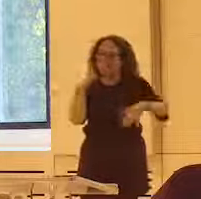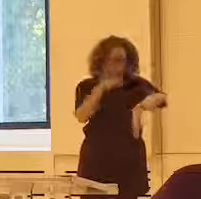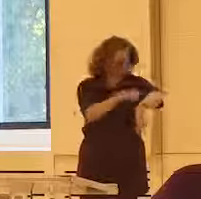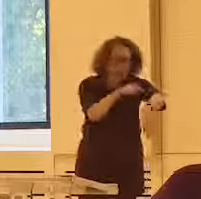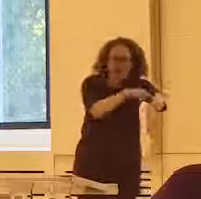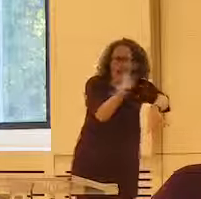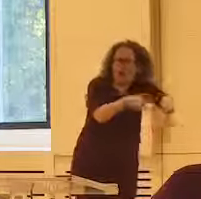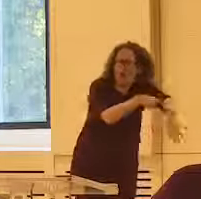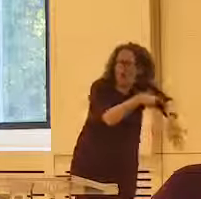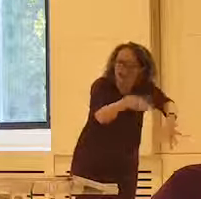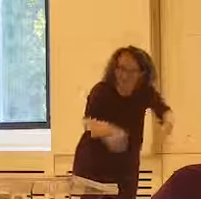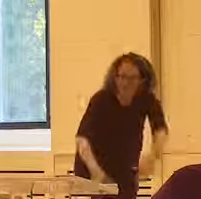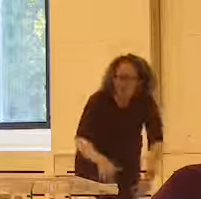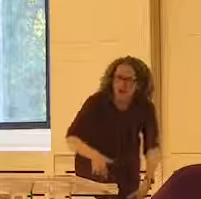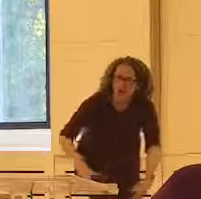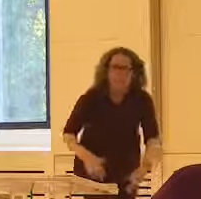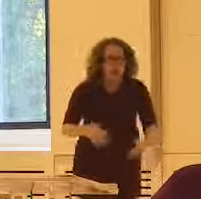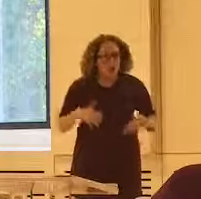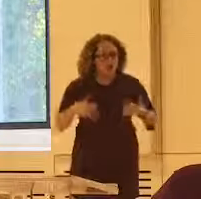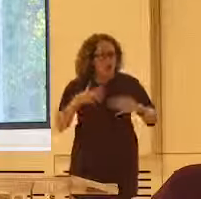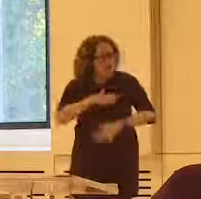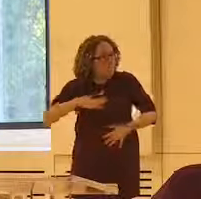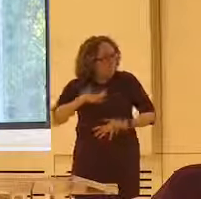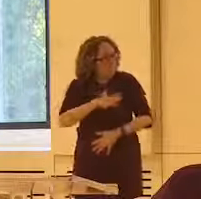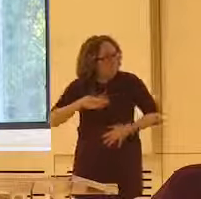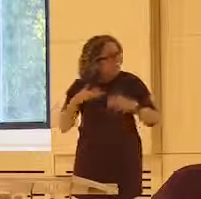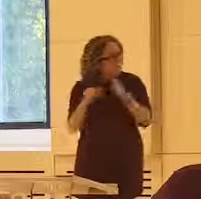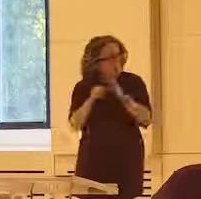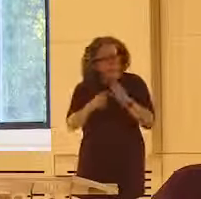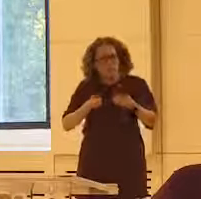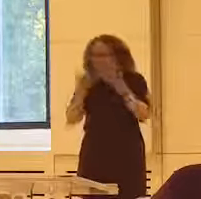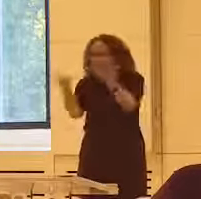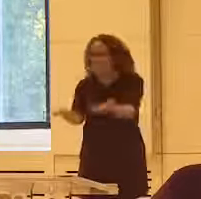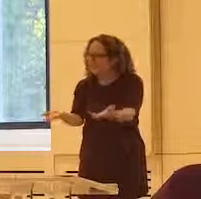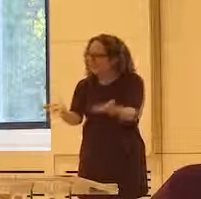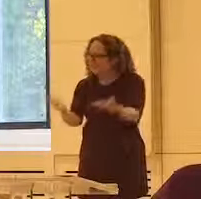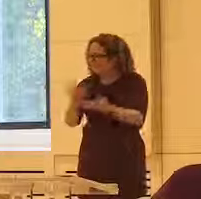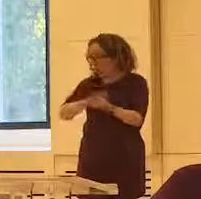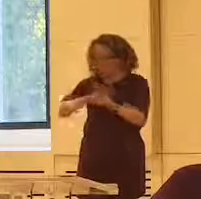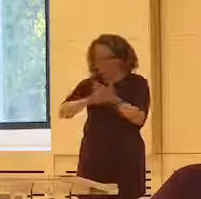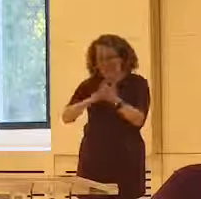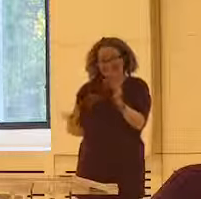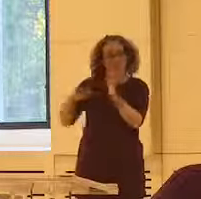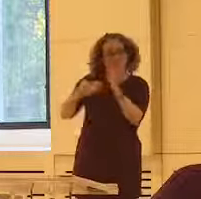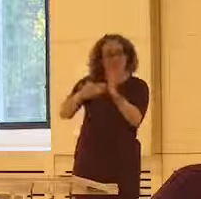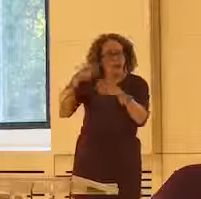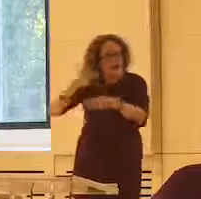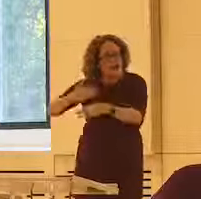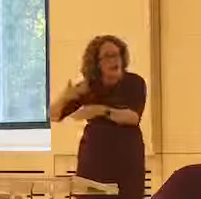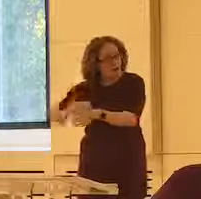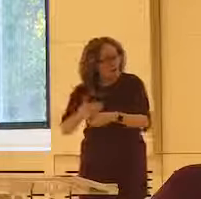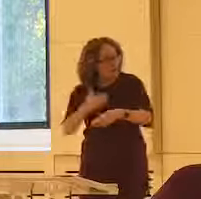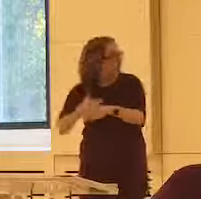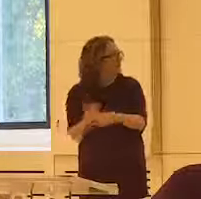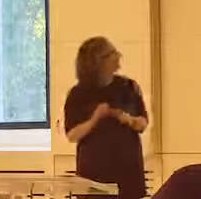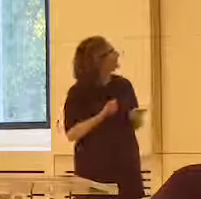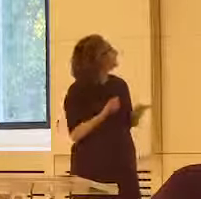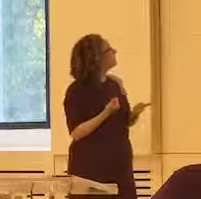I say that? I can express if I'm hurt physically, But how do I talk about that if it's